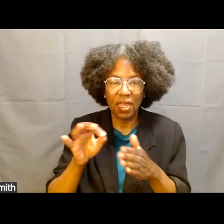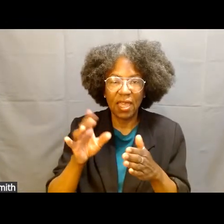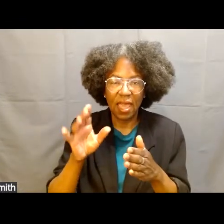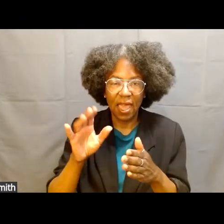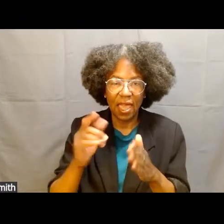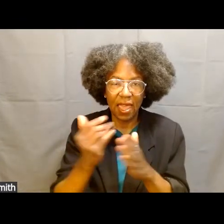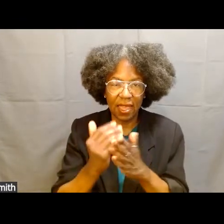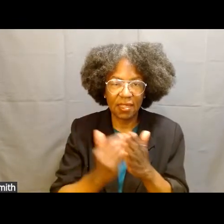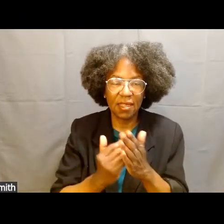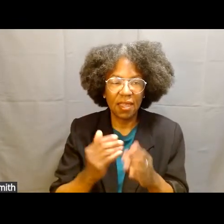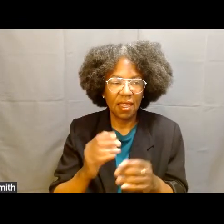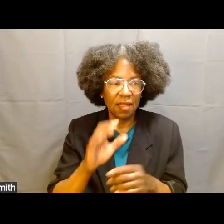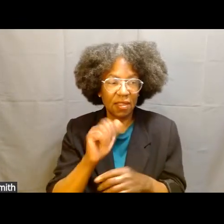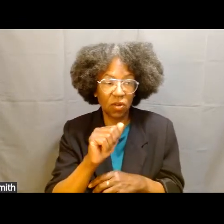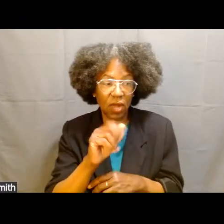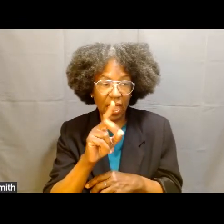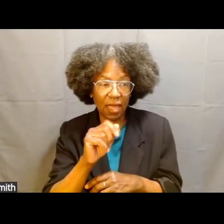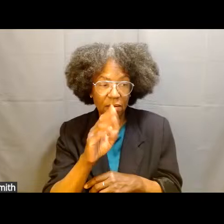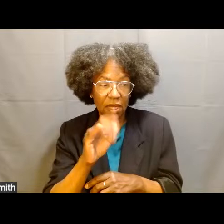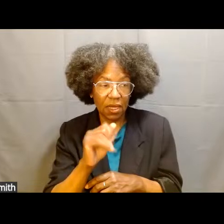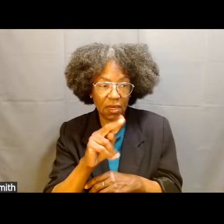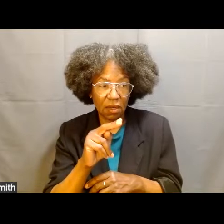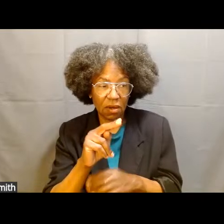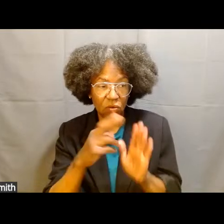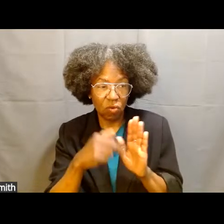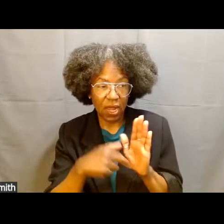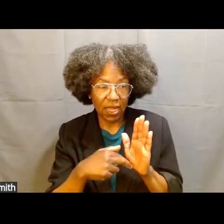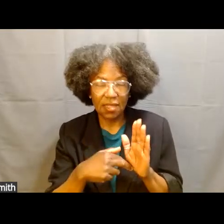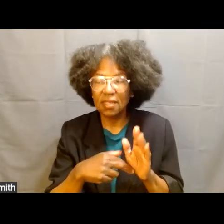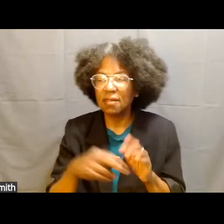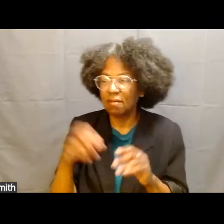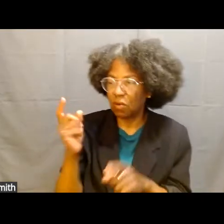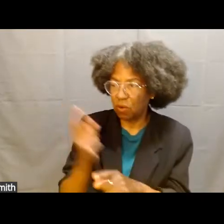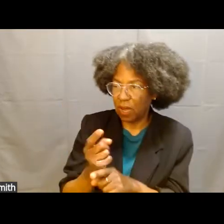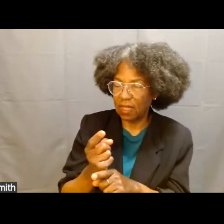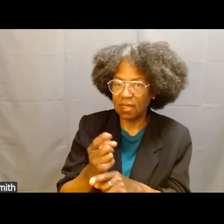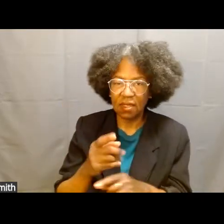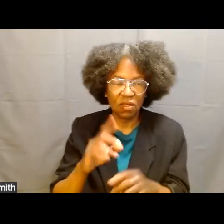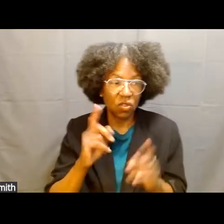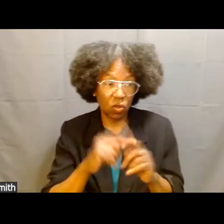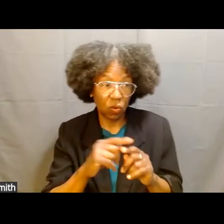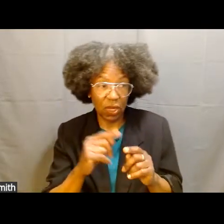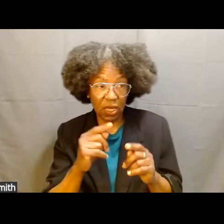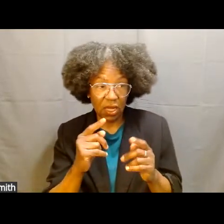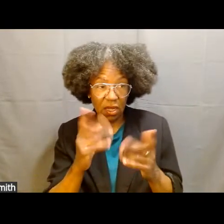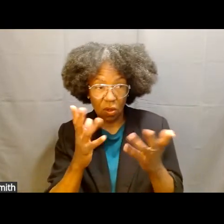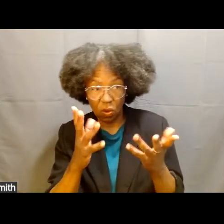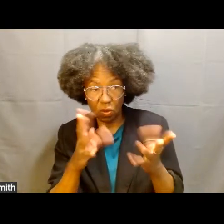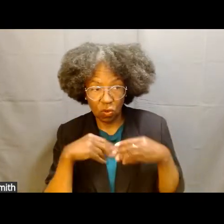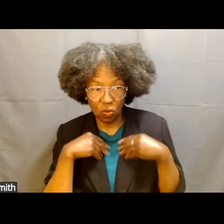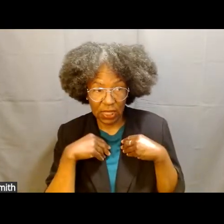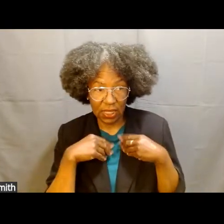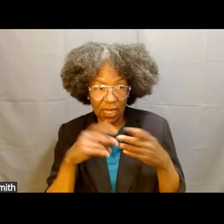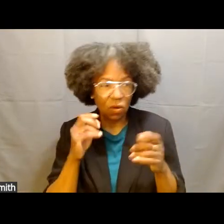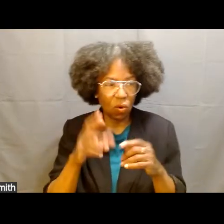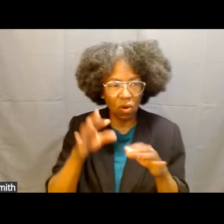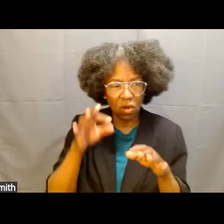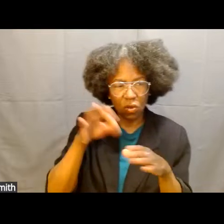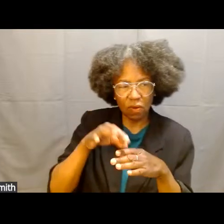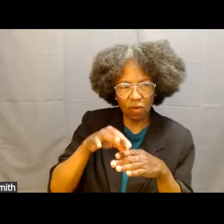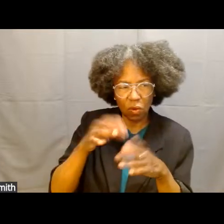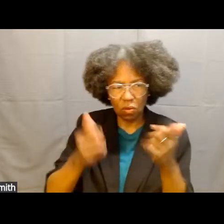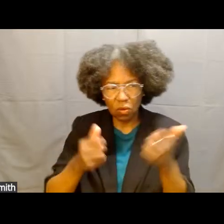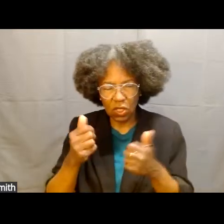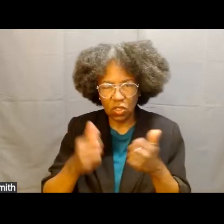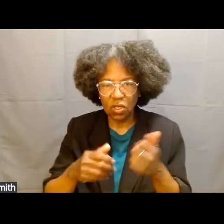Correct. admin regs. So does this similarly go to consent, or do we vote on it separately? That's what I was wondering. Yeah,